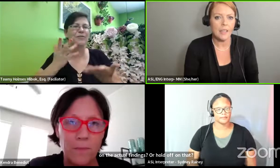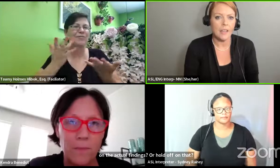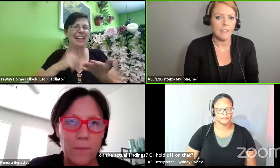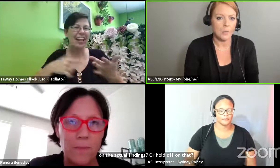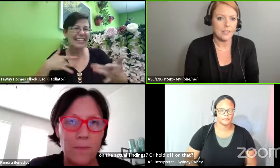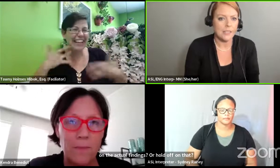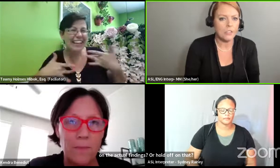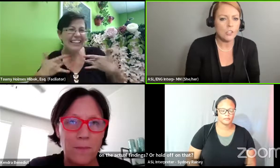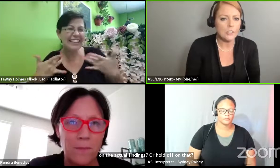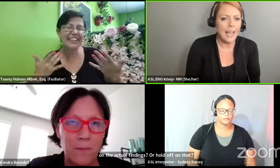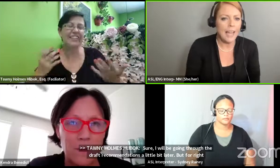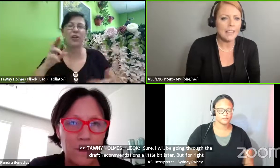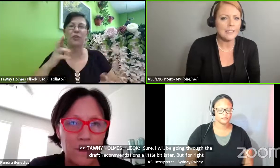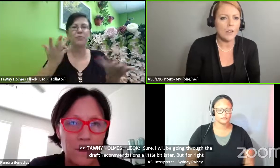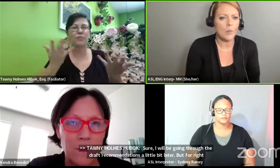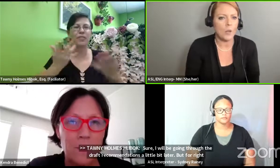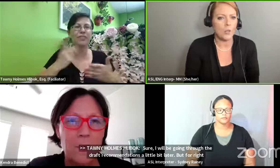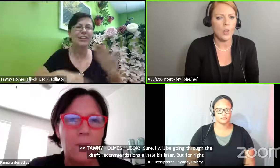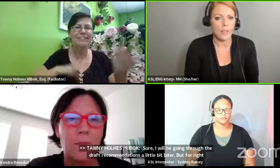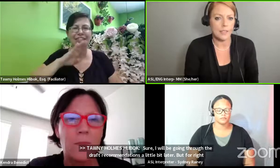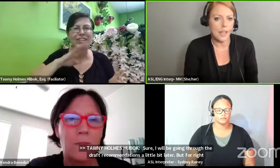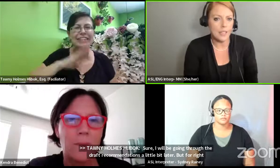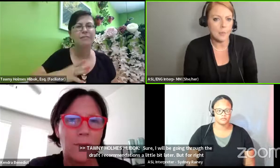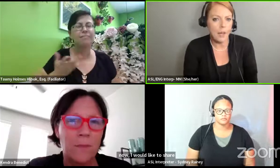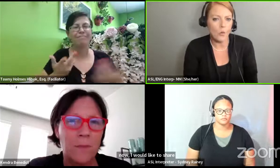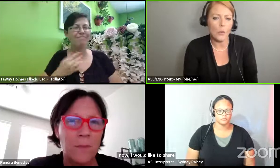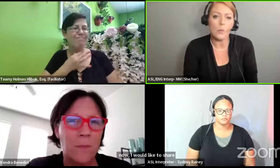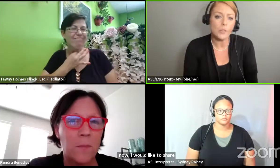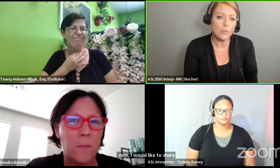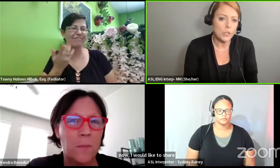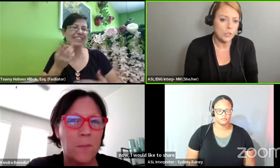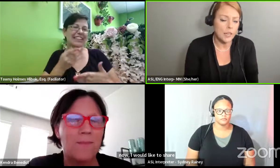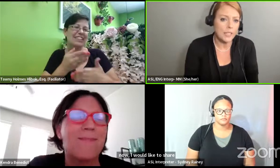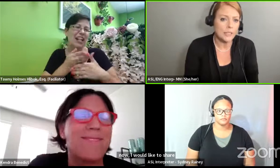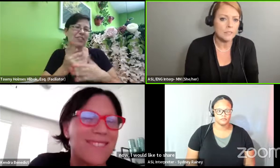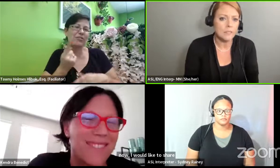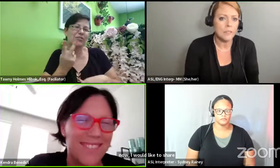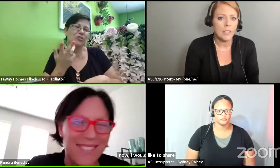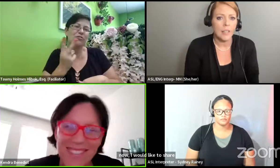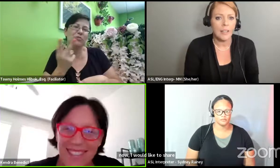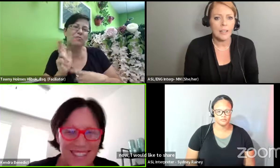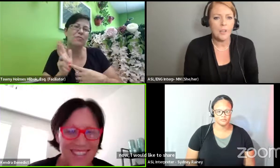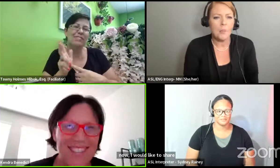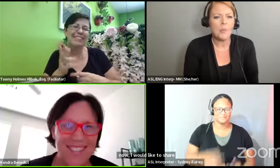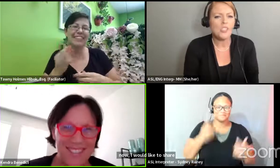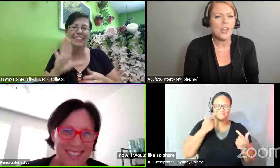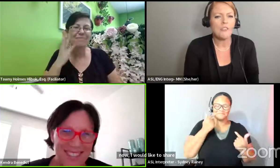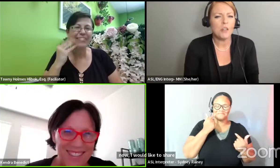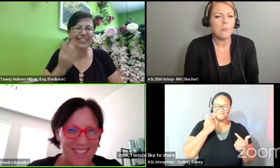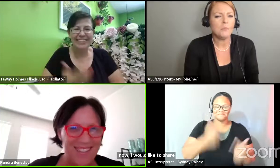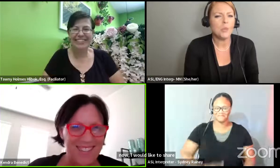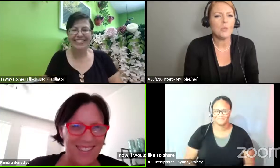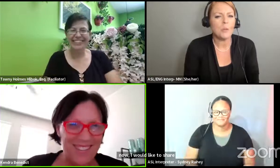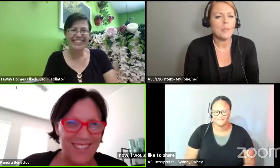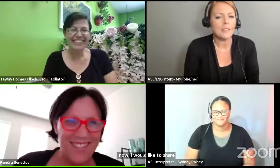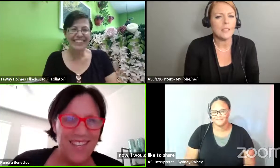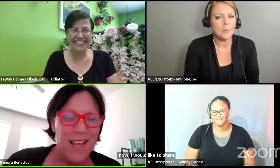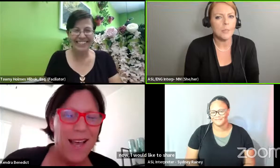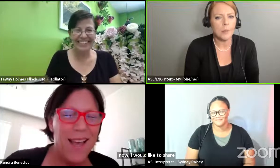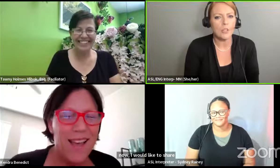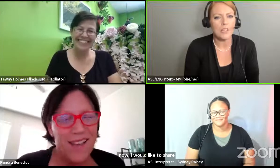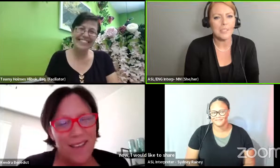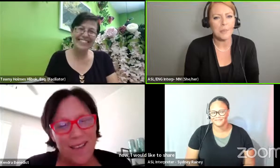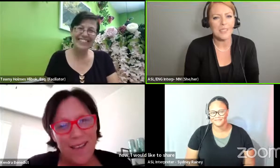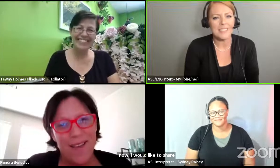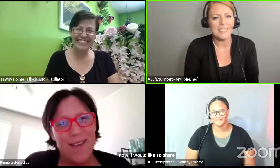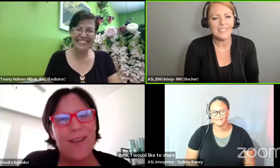easy, if it was a difficult task, what you got excited about, what was frustrating. Maybe share for 2 or 3 minutes a little